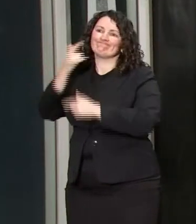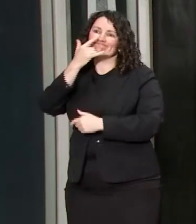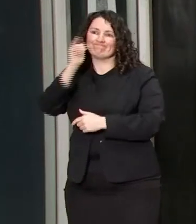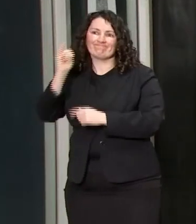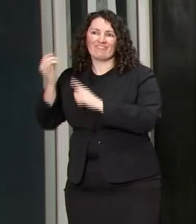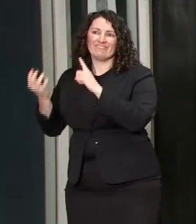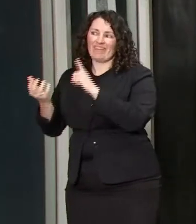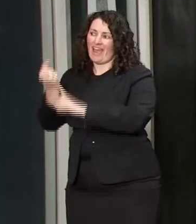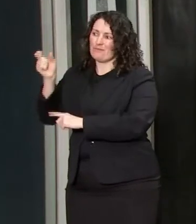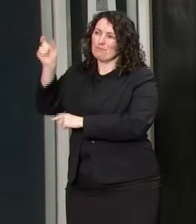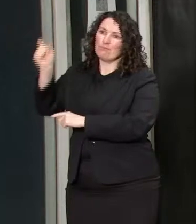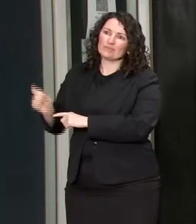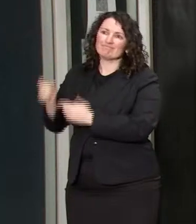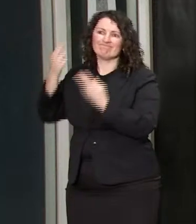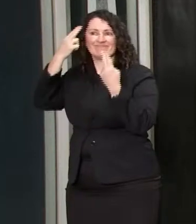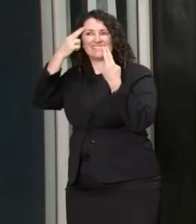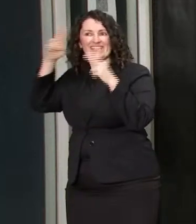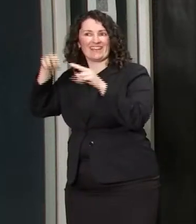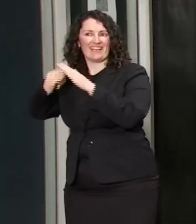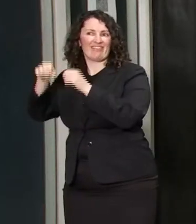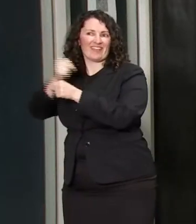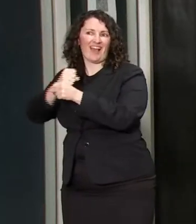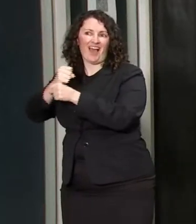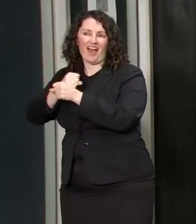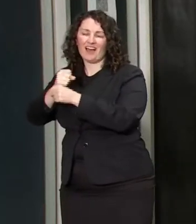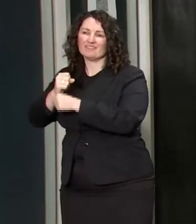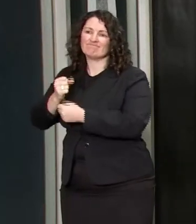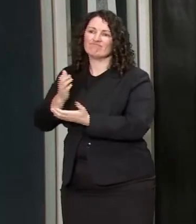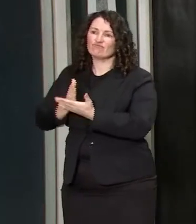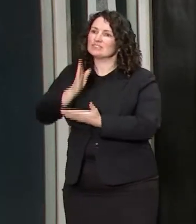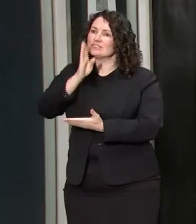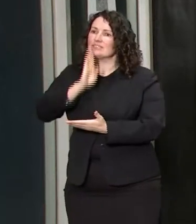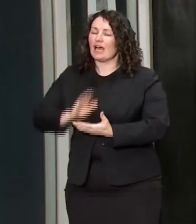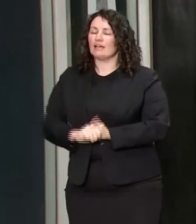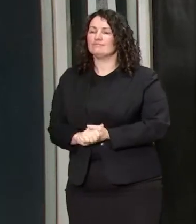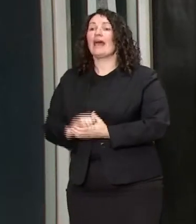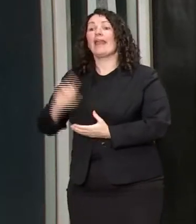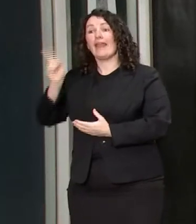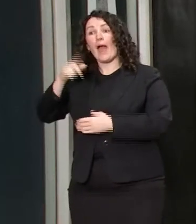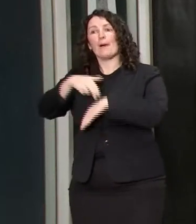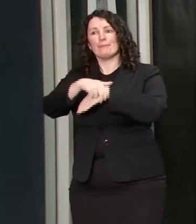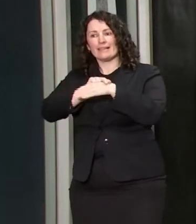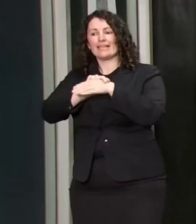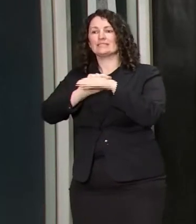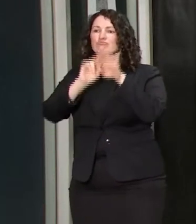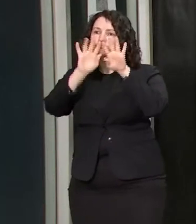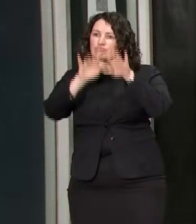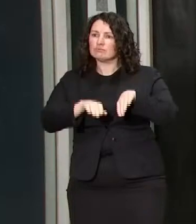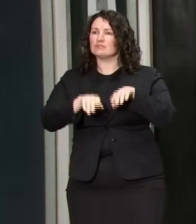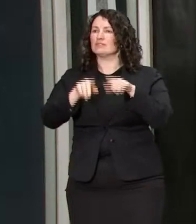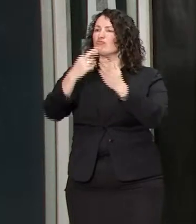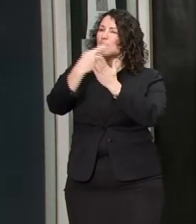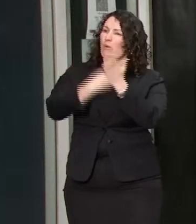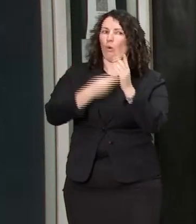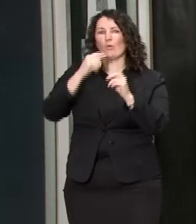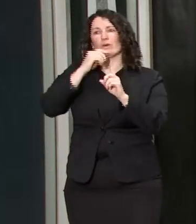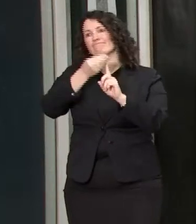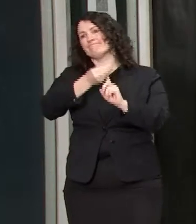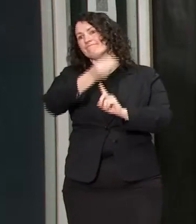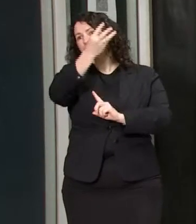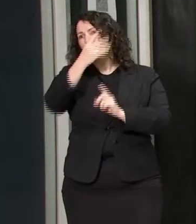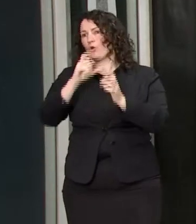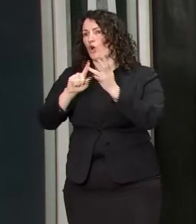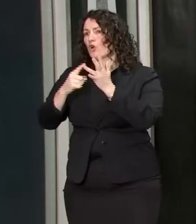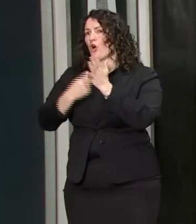be deceased in their vehicle. Police are preparing a report for the coroner. What we'll see in the